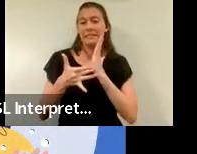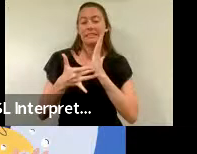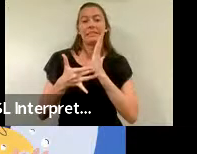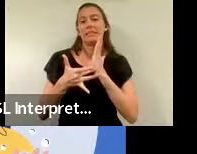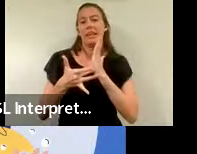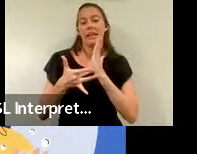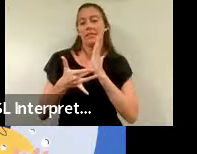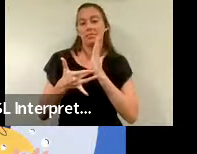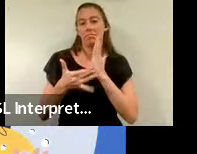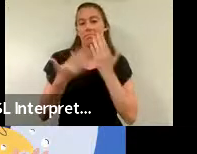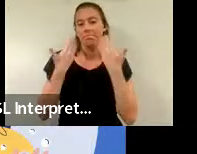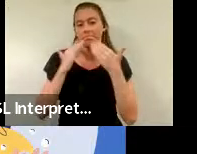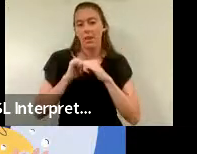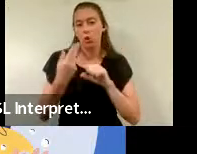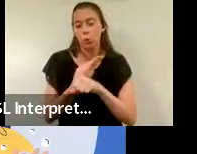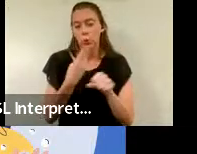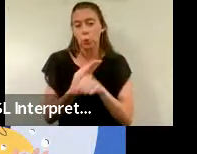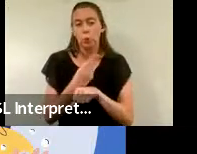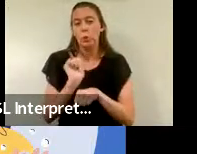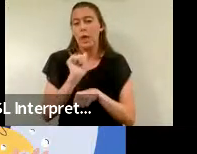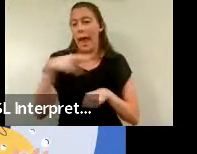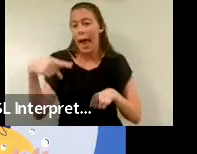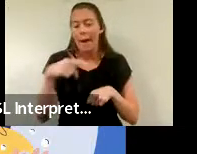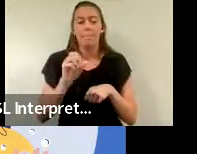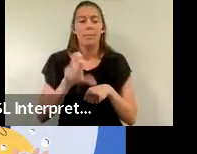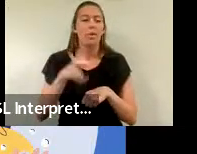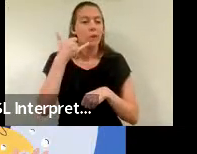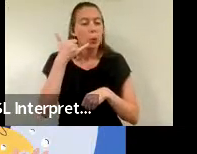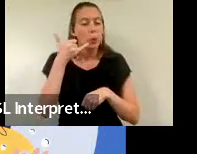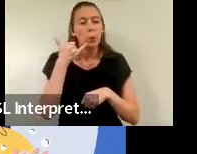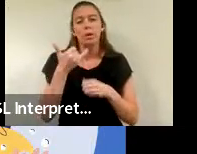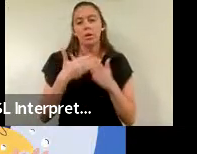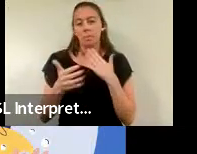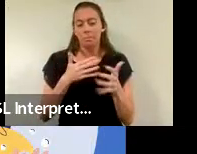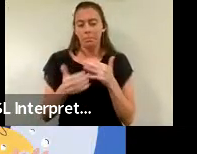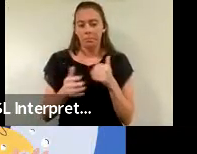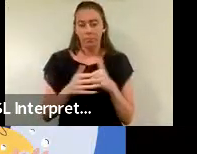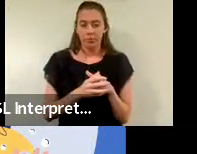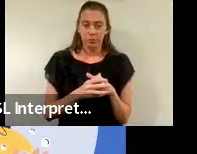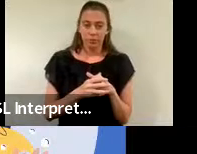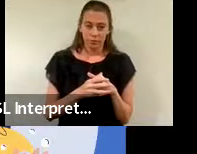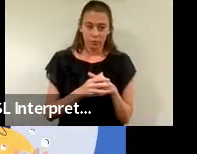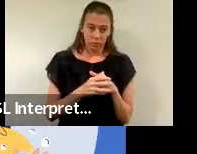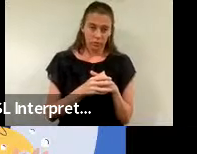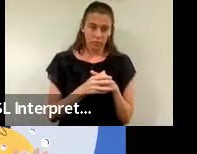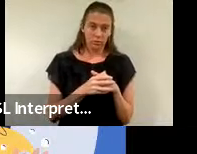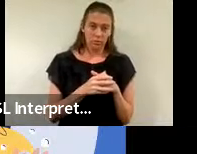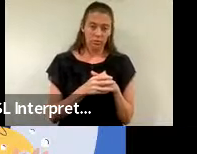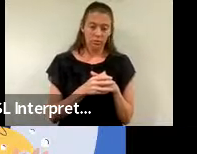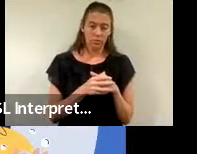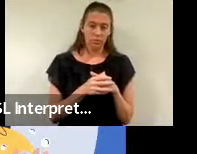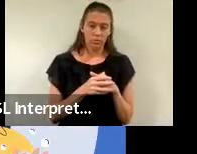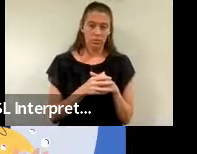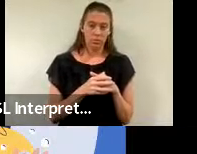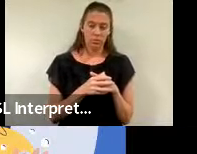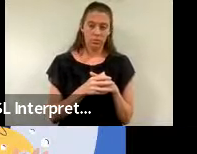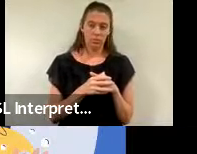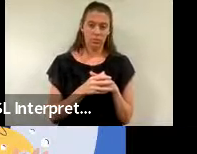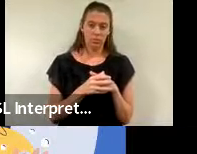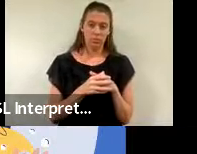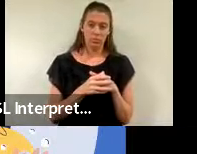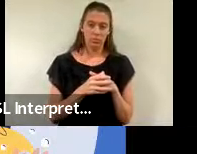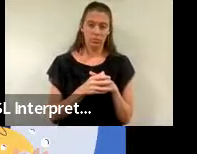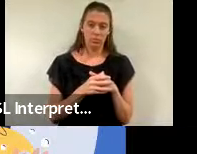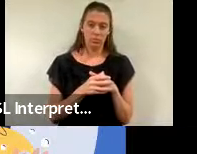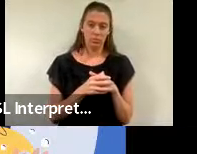that, you know, one of our main strategies, I mean, these are actually some of the ways that what we'll address is kind of some of the latest ways